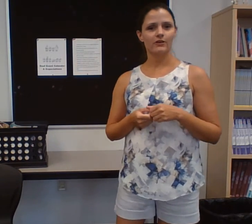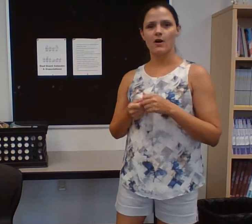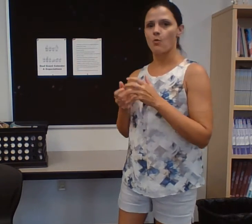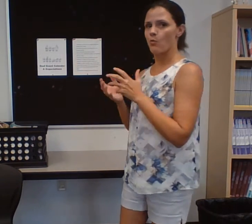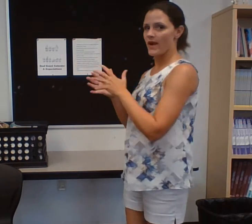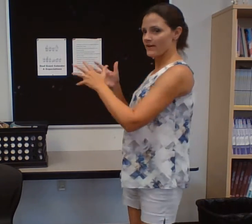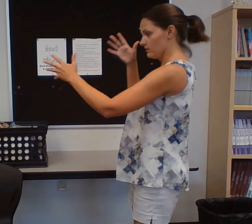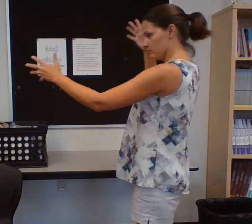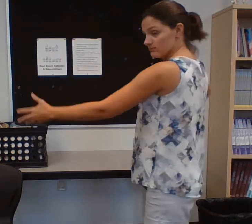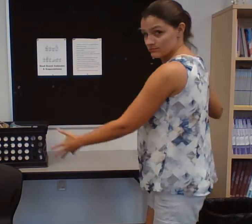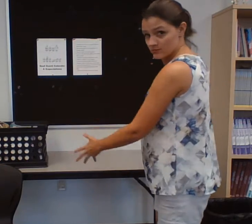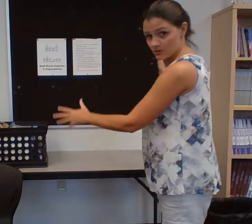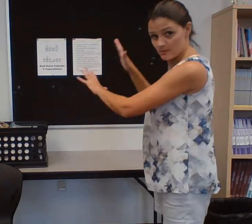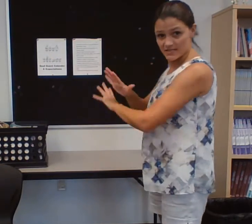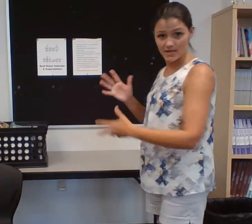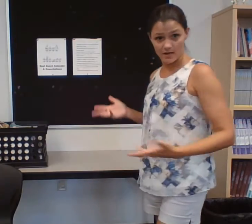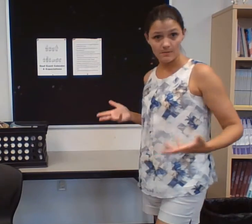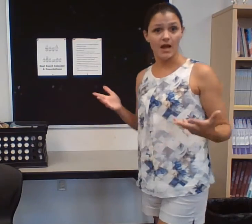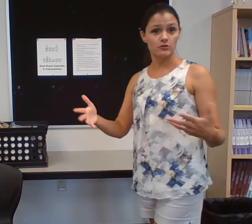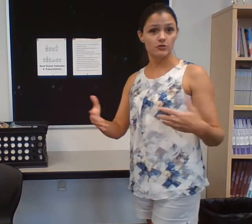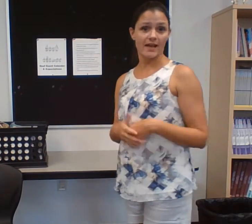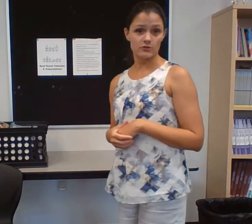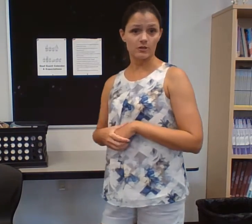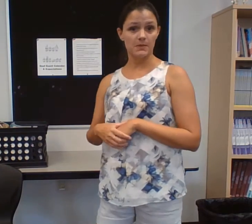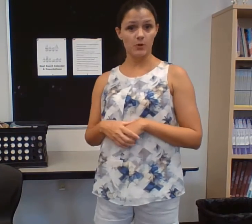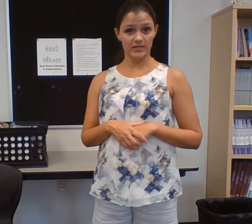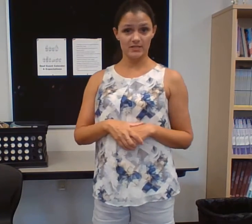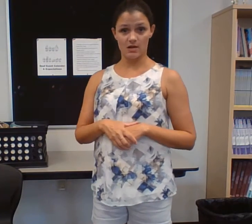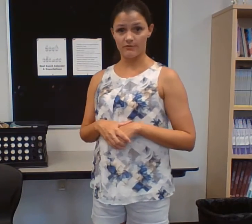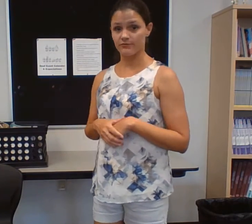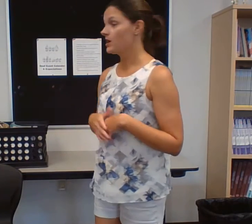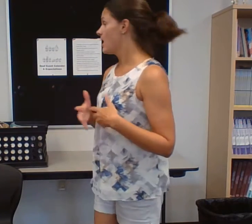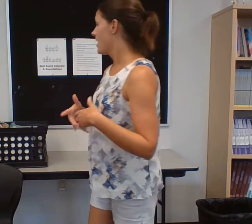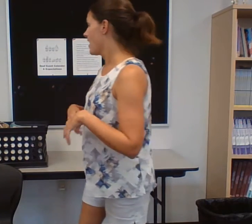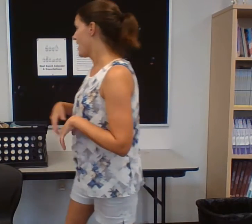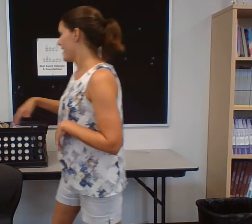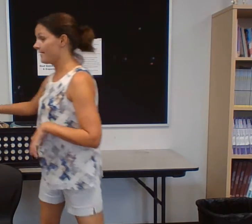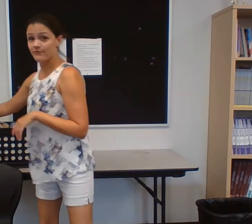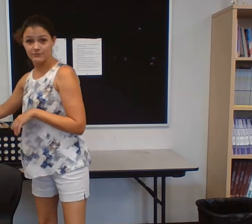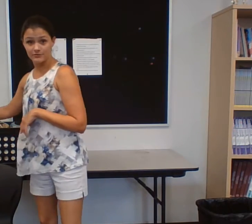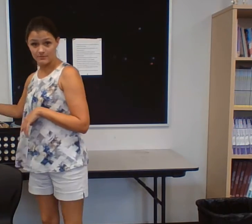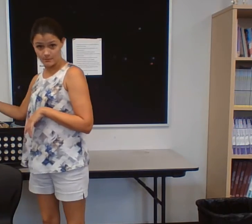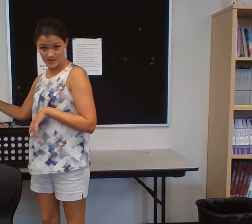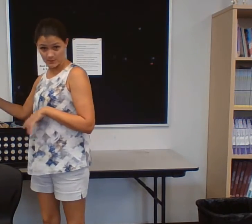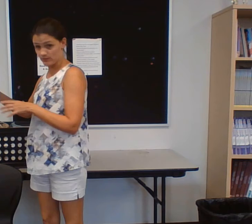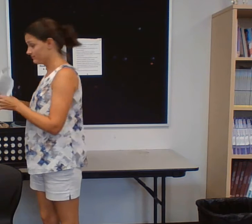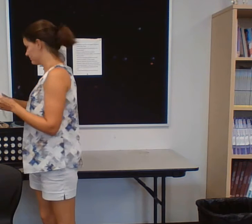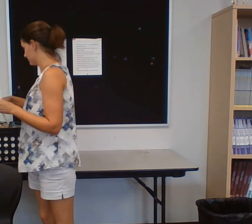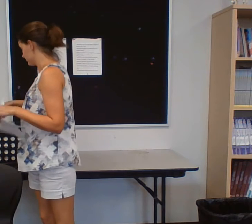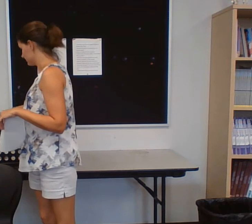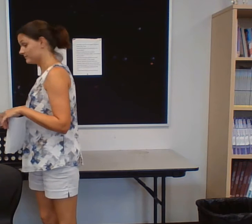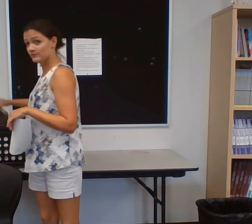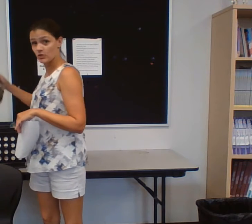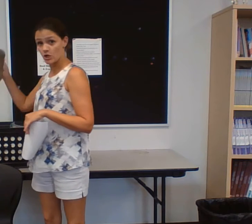out where on my setup I should actually be putting stuff. I have paper, a